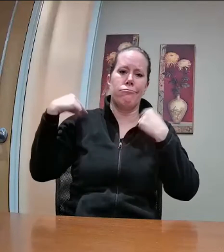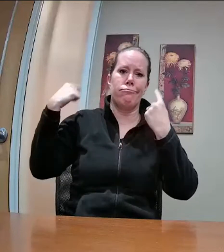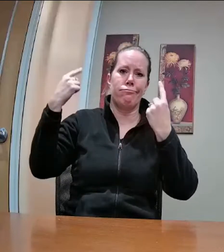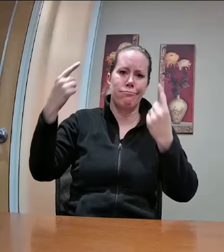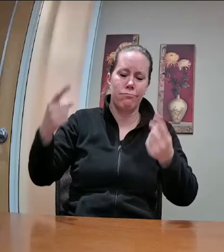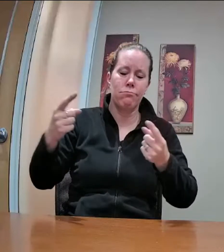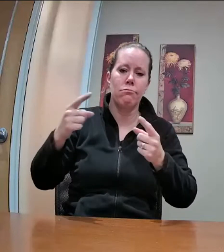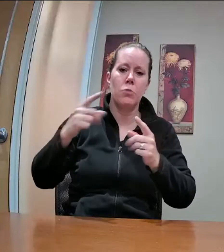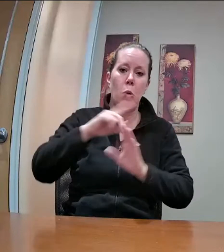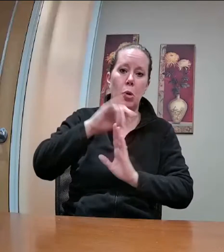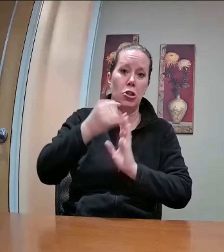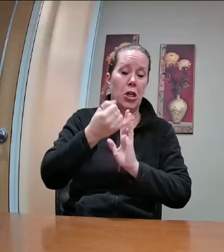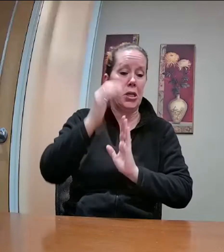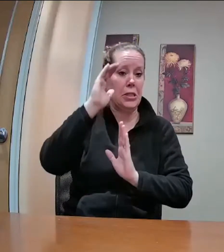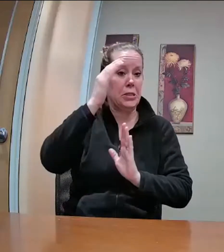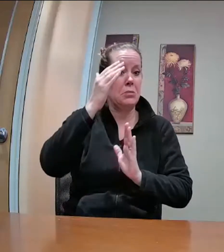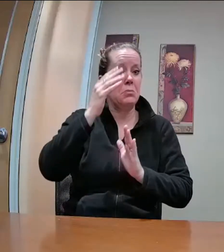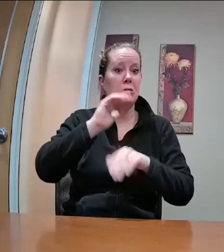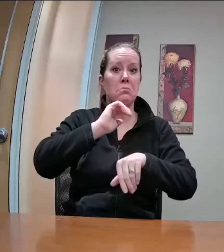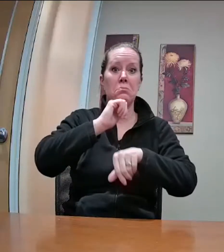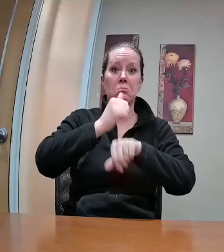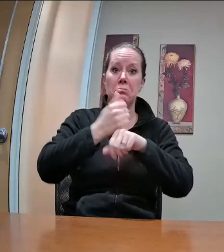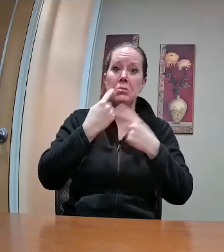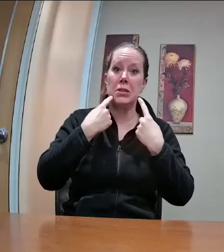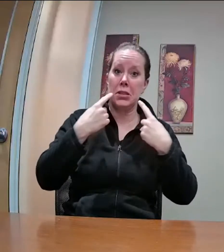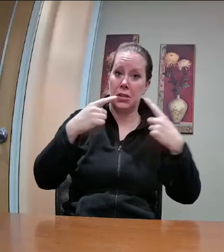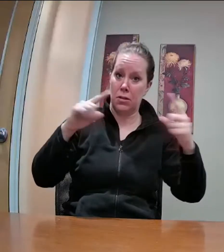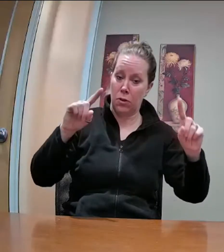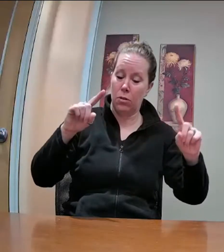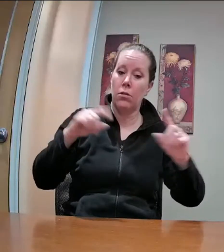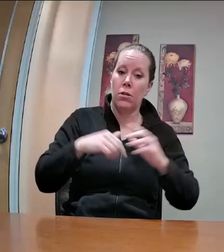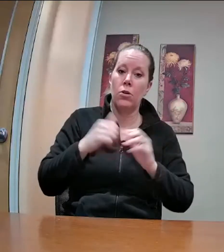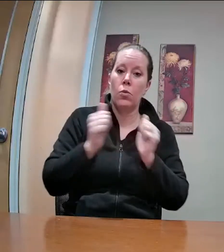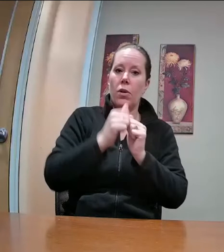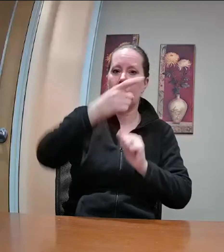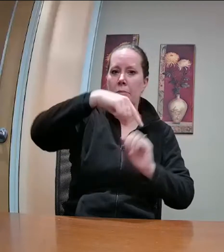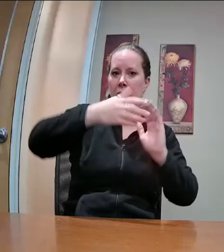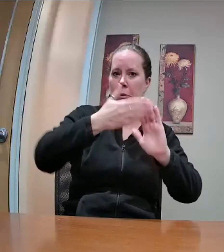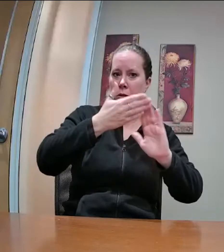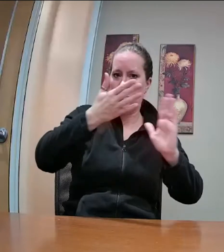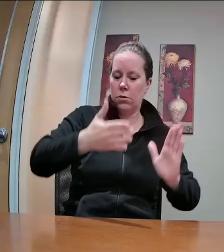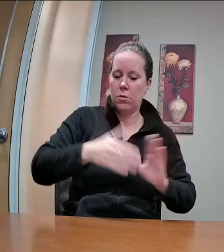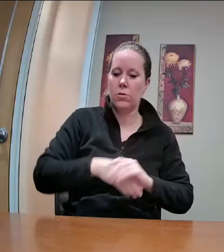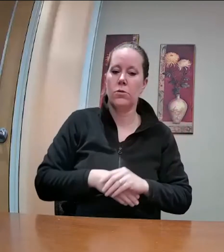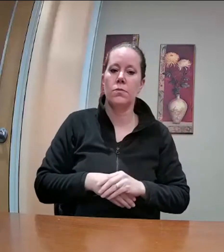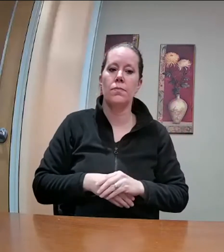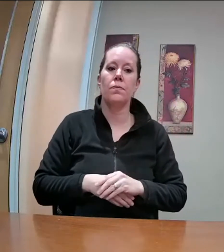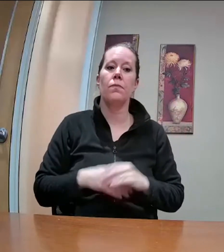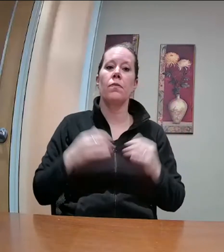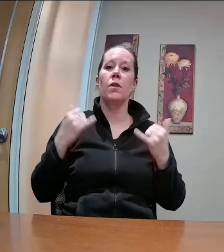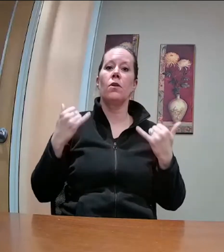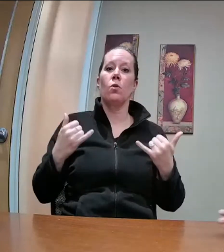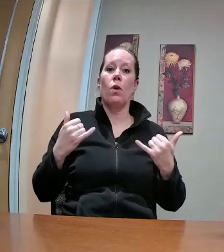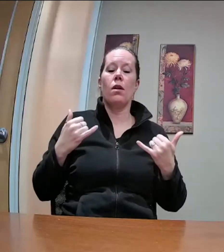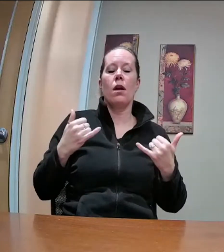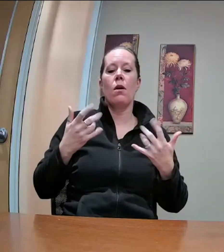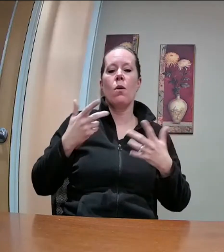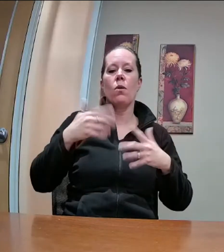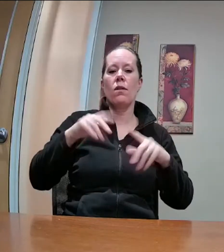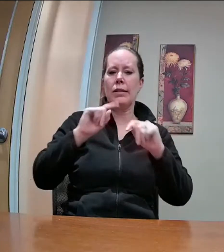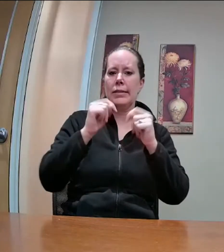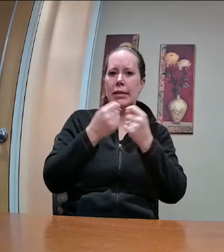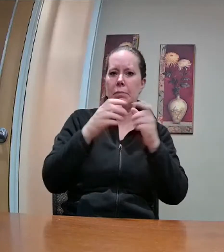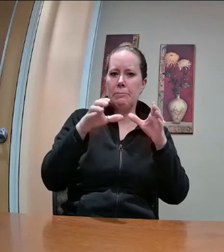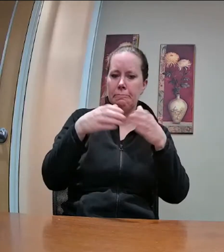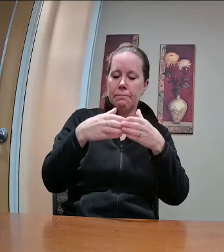the administrators, and it seems to be working well. We have, at the moment, 2 people working for us that are on the MESS team. So